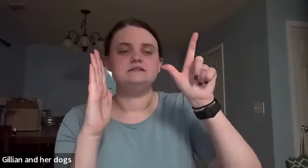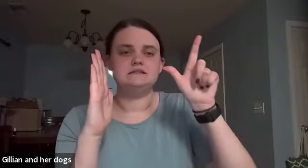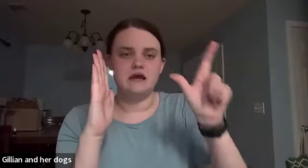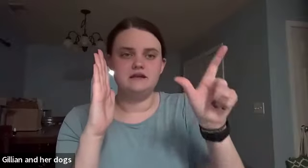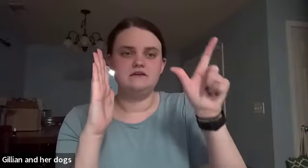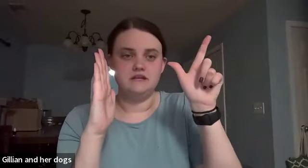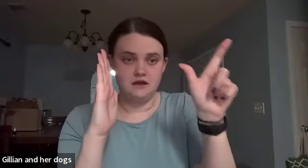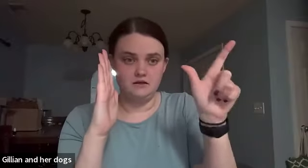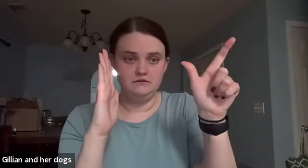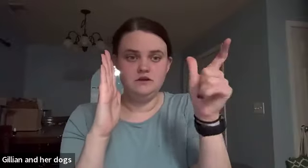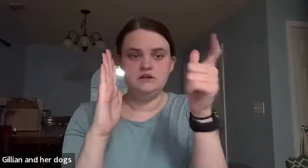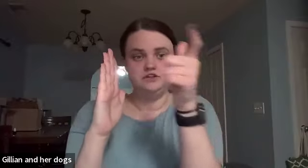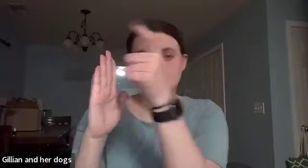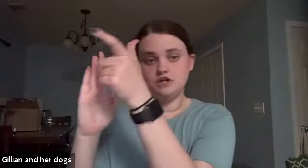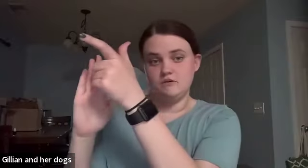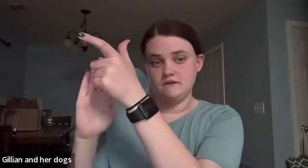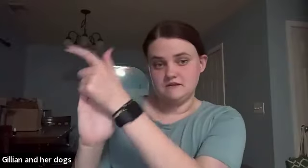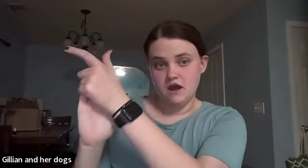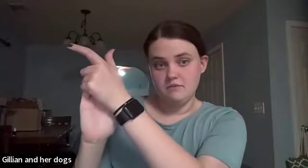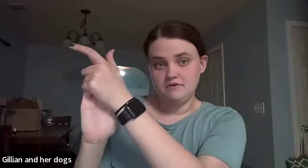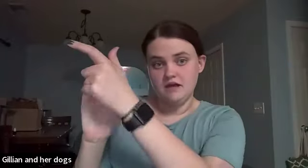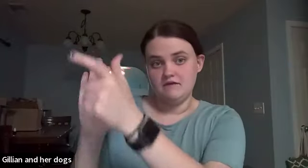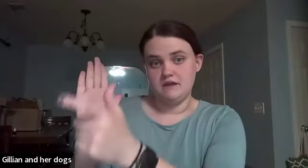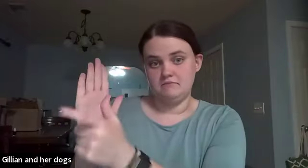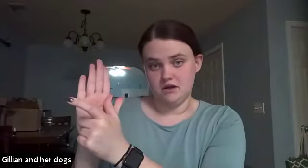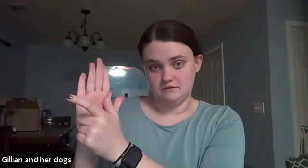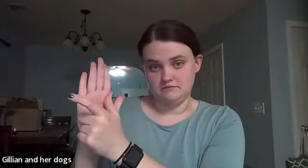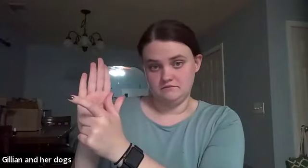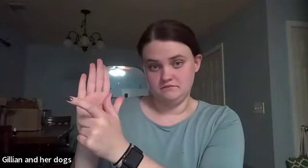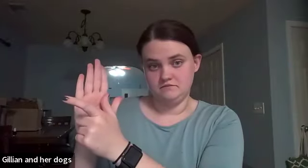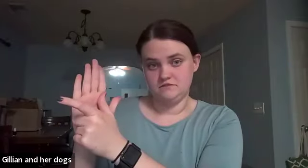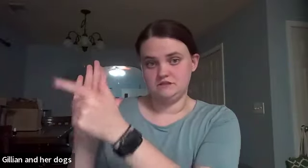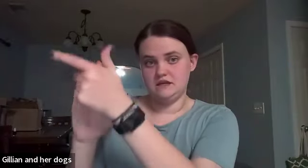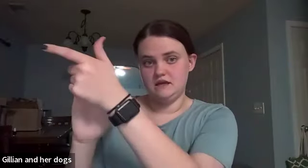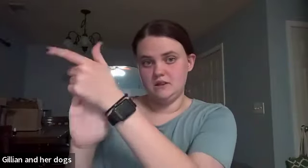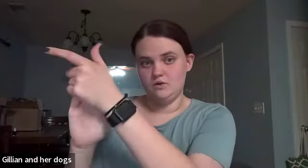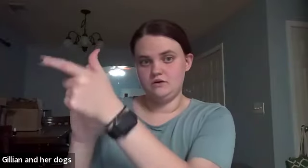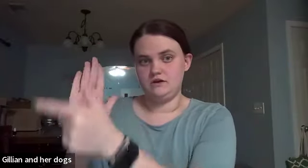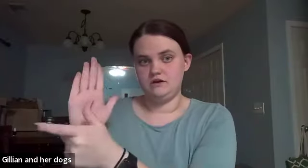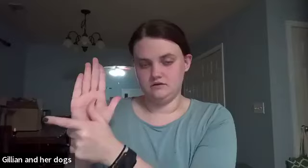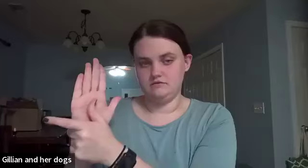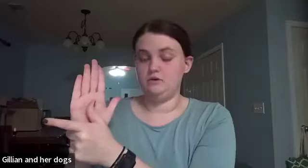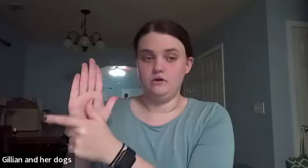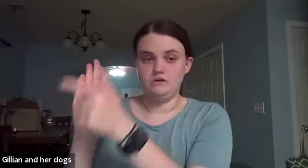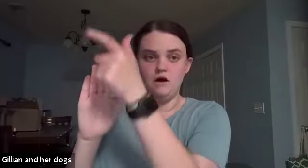the sign of an L. You're going to go on the top and then bottom. So it's like lawyer or